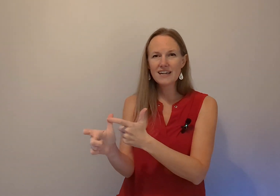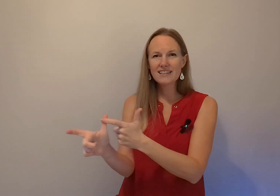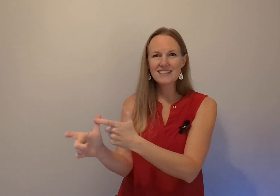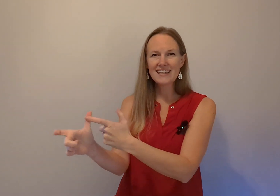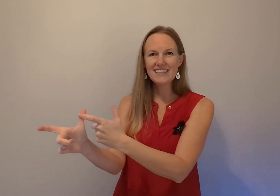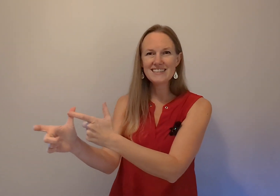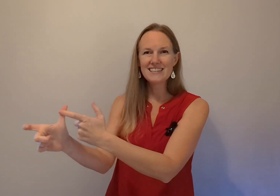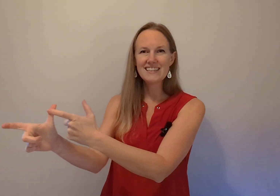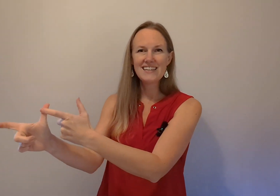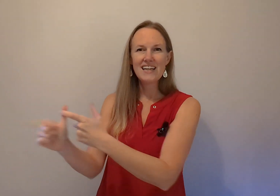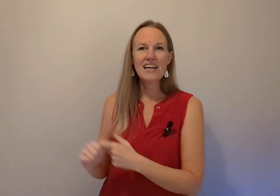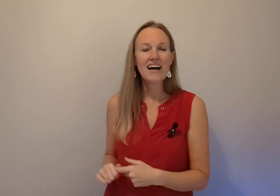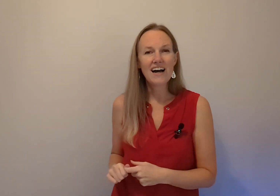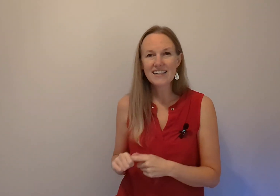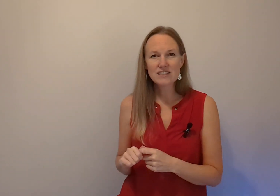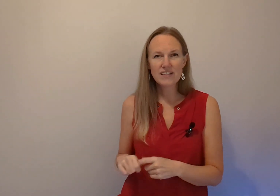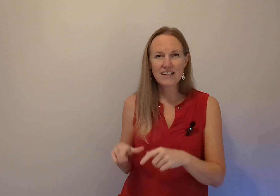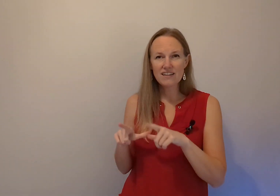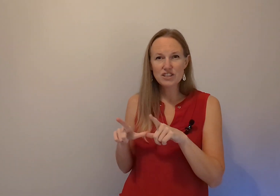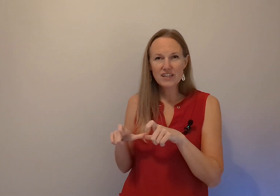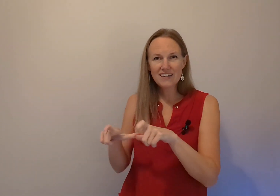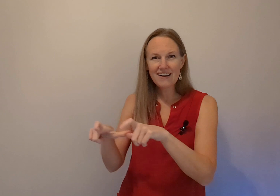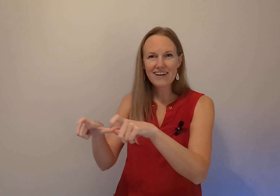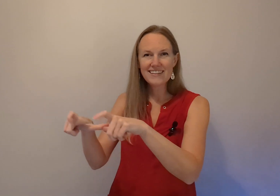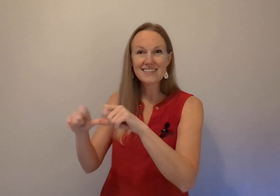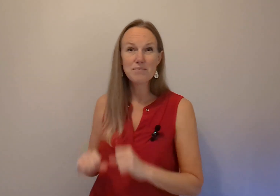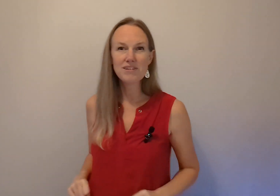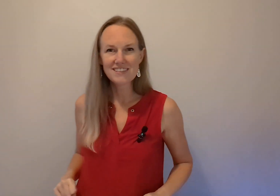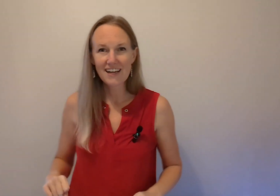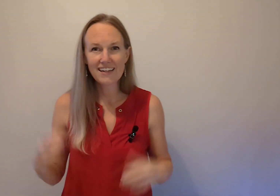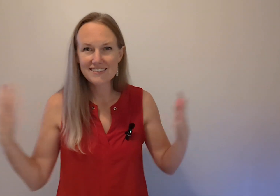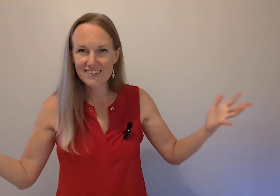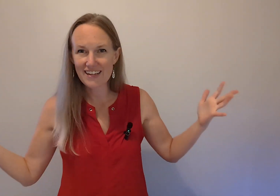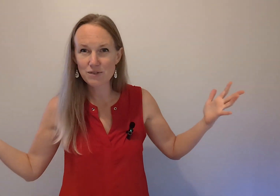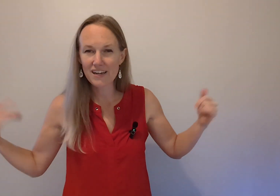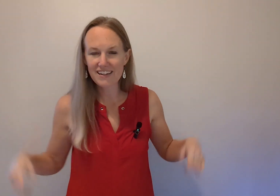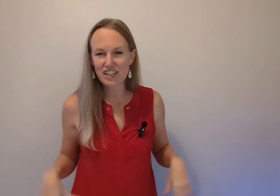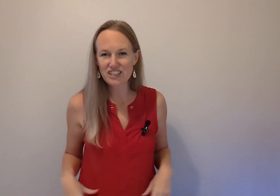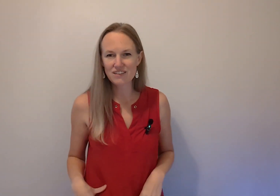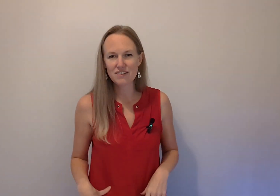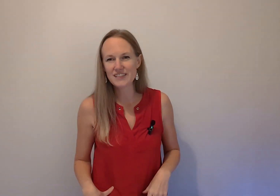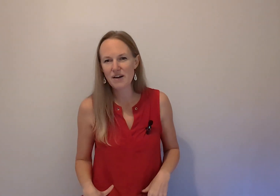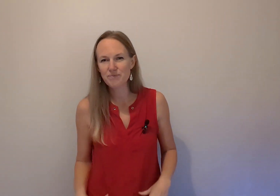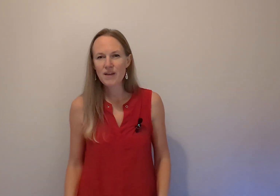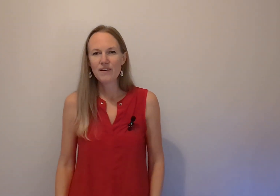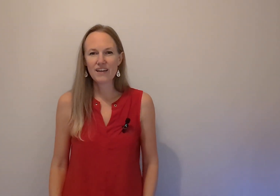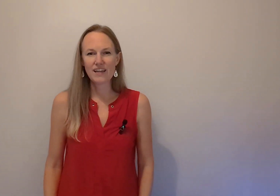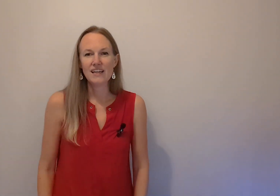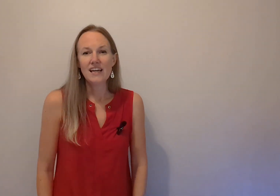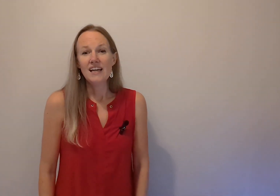sign that's like this. I just find that a little trickier. I find this a simpler sign, so that's why I'd encourage you to use that. Okay,